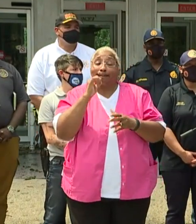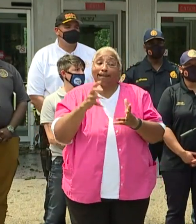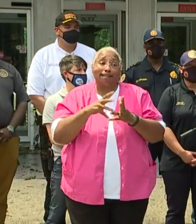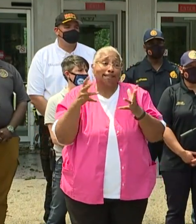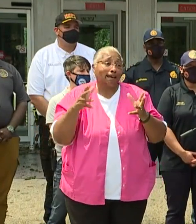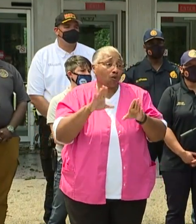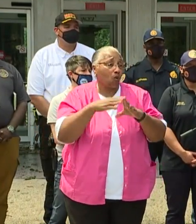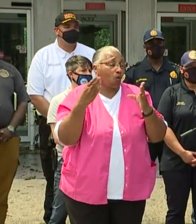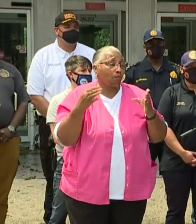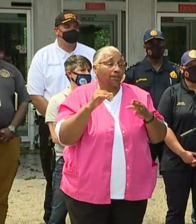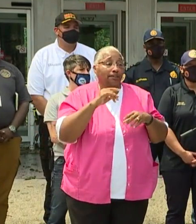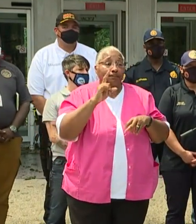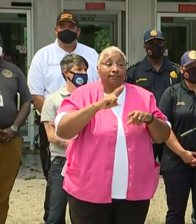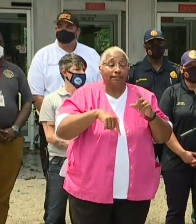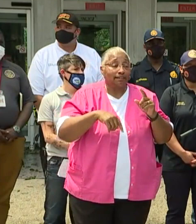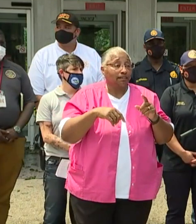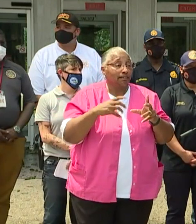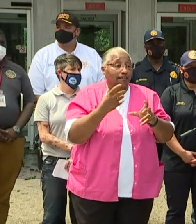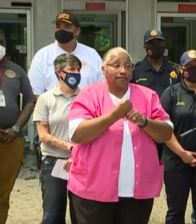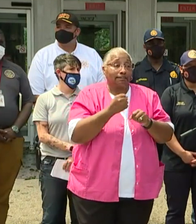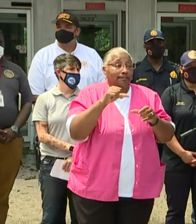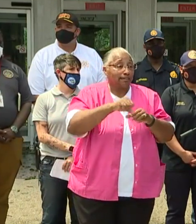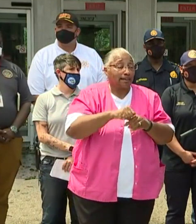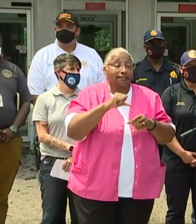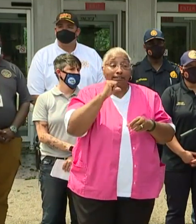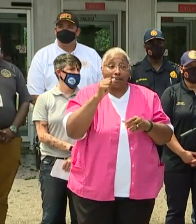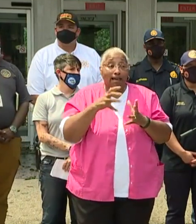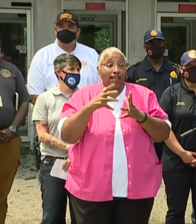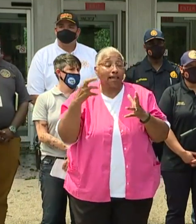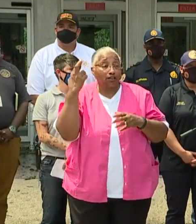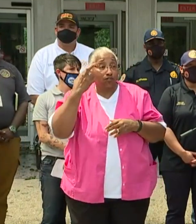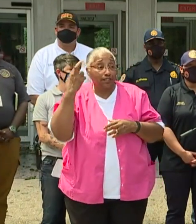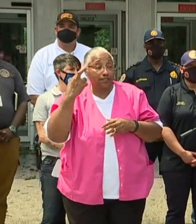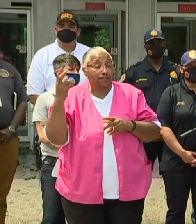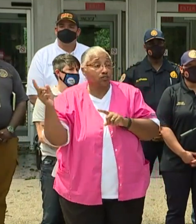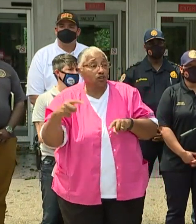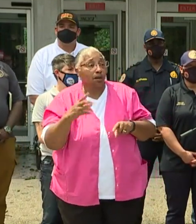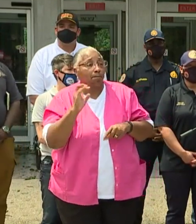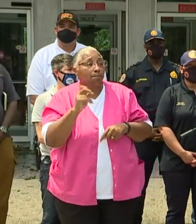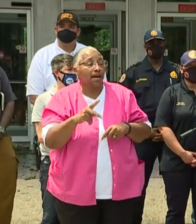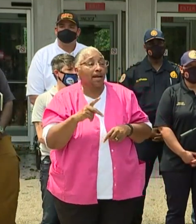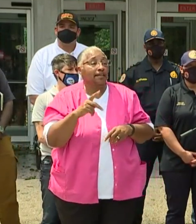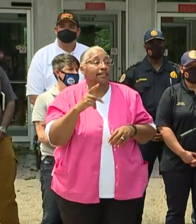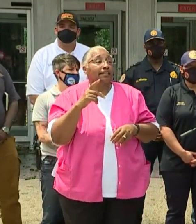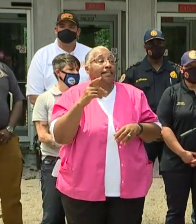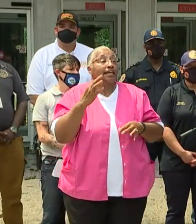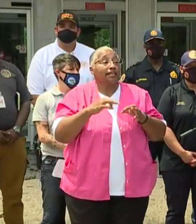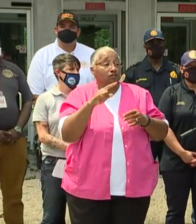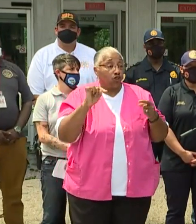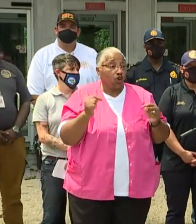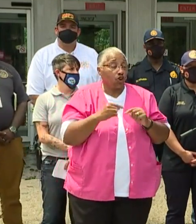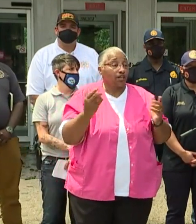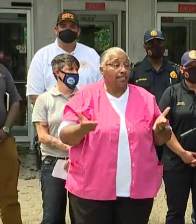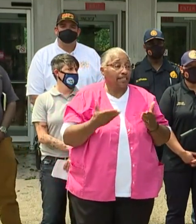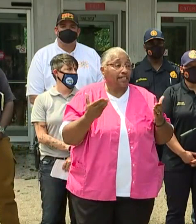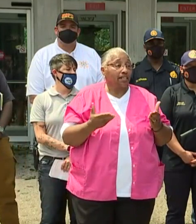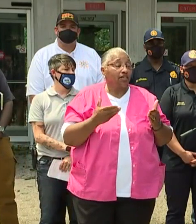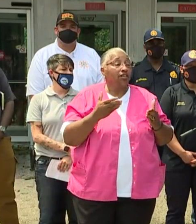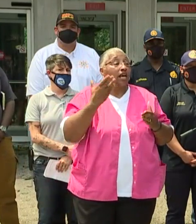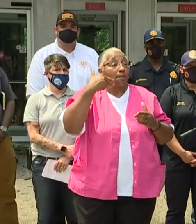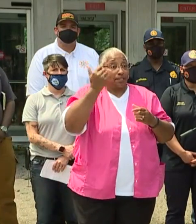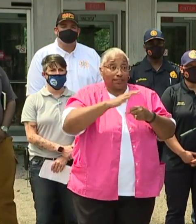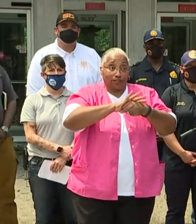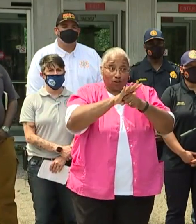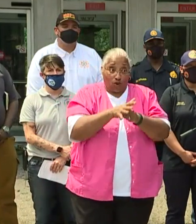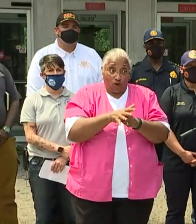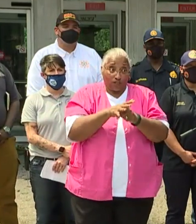fuel resources. There's not a lot of reason to come back. And I want to add, with COVID, if you get hurt while you're here from debris or from